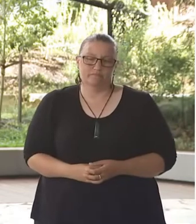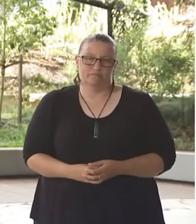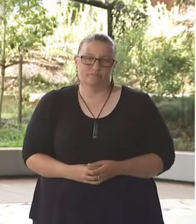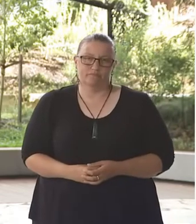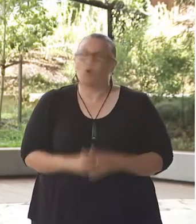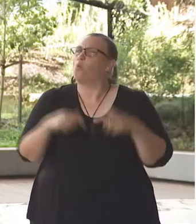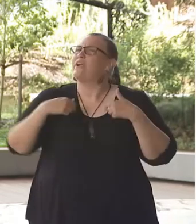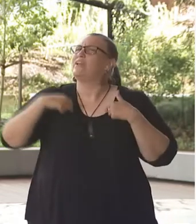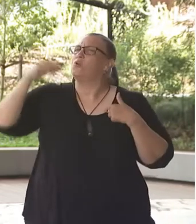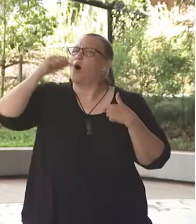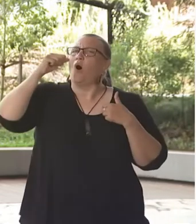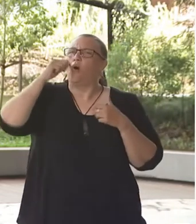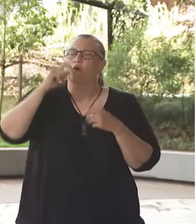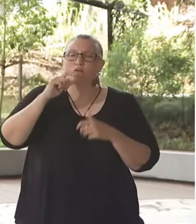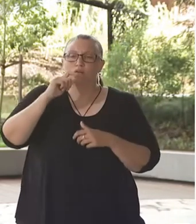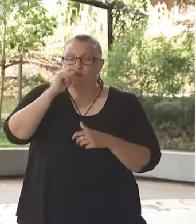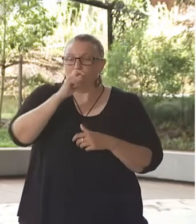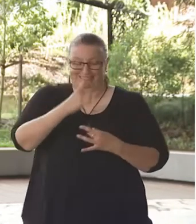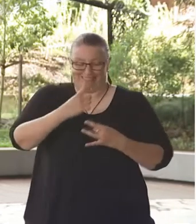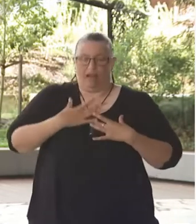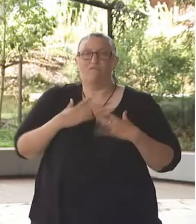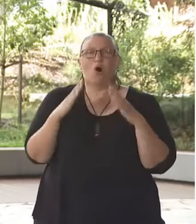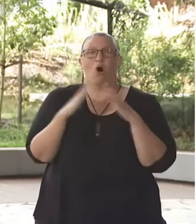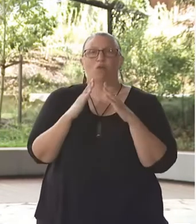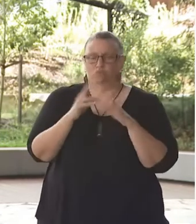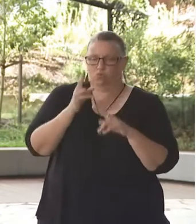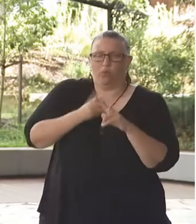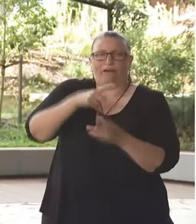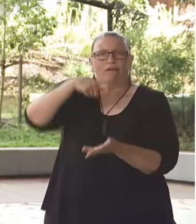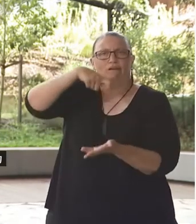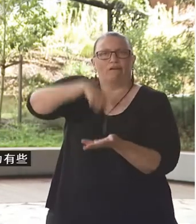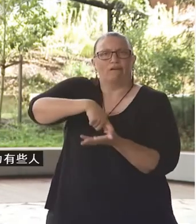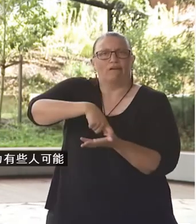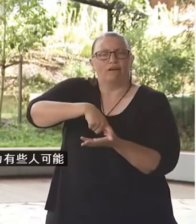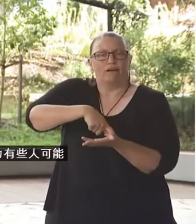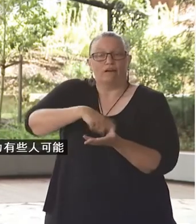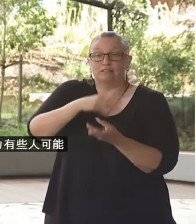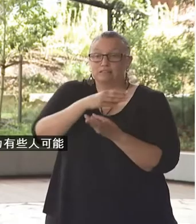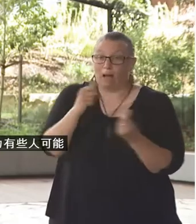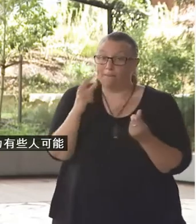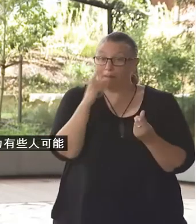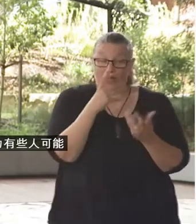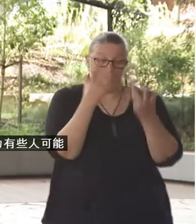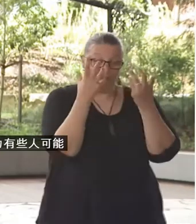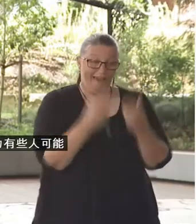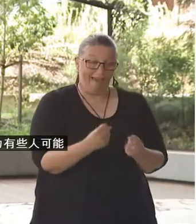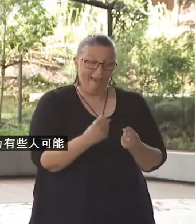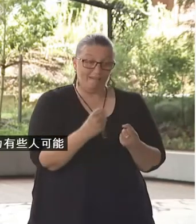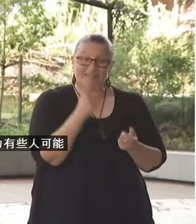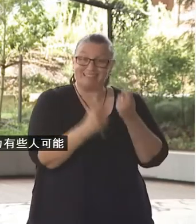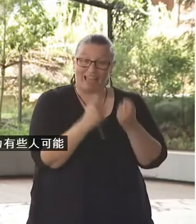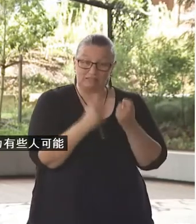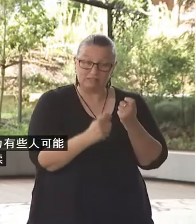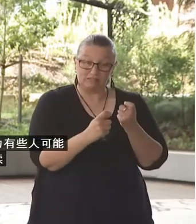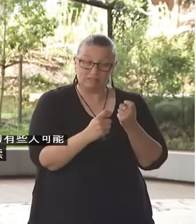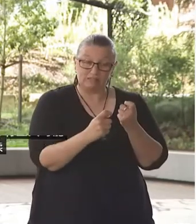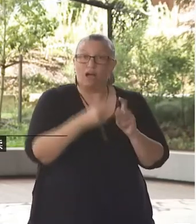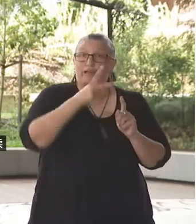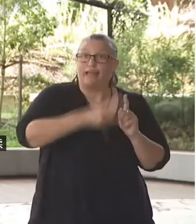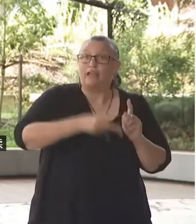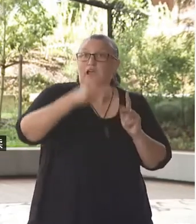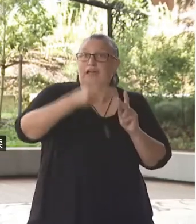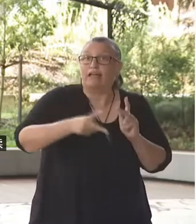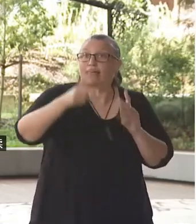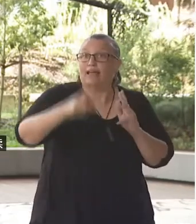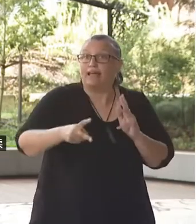data quality around the RAT tests and deduplicate where we can, because some people may have had multiple RAT tests or also gone on to